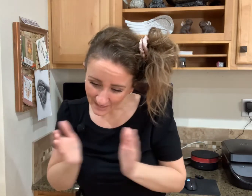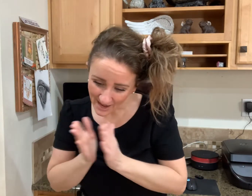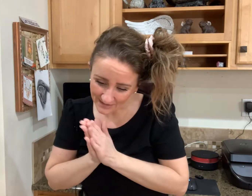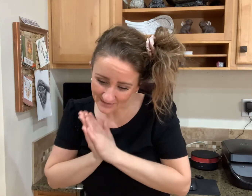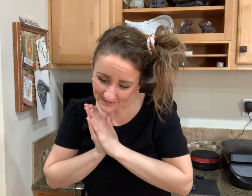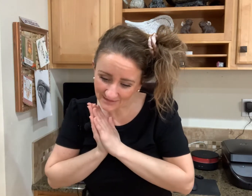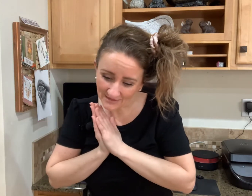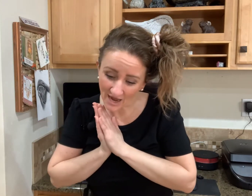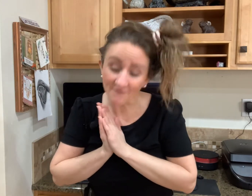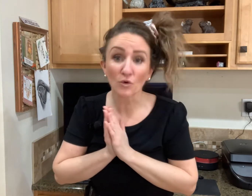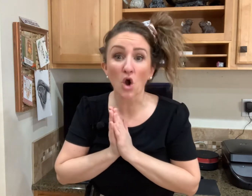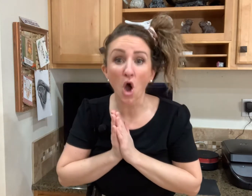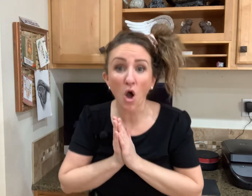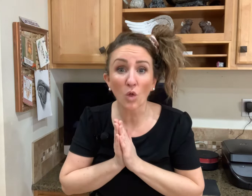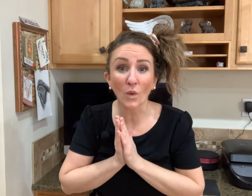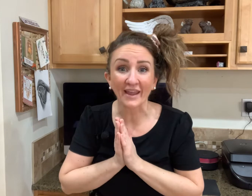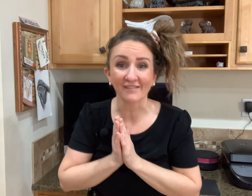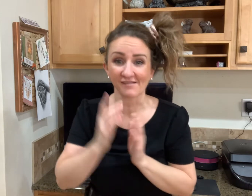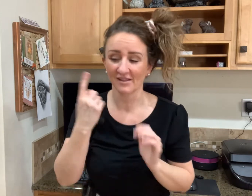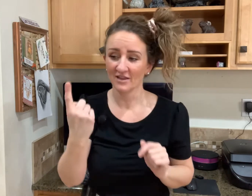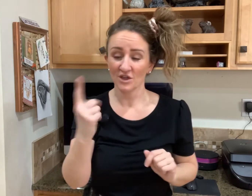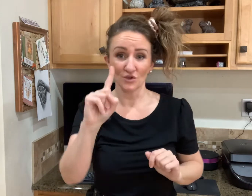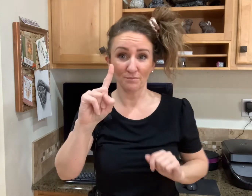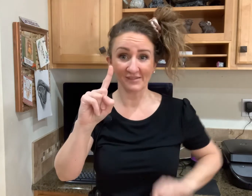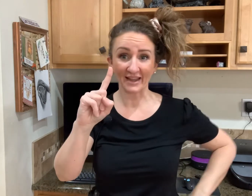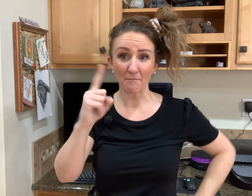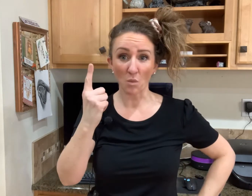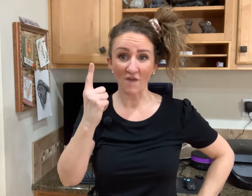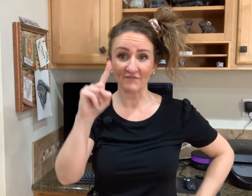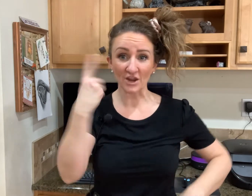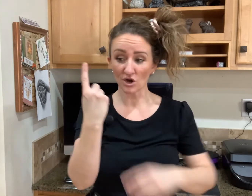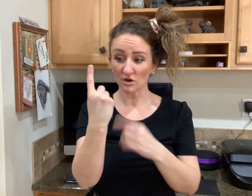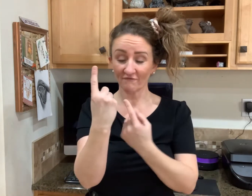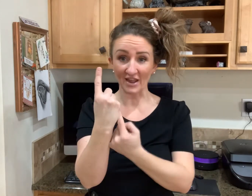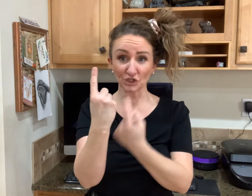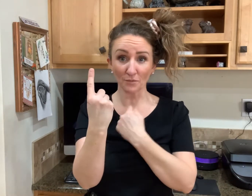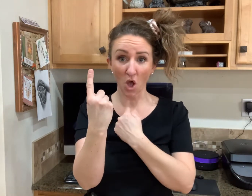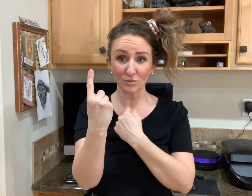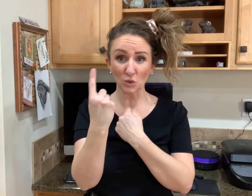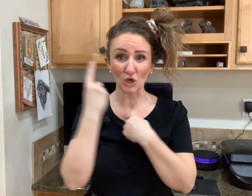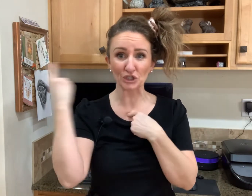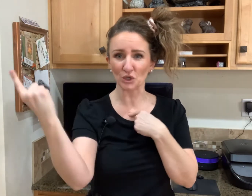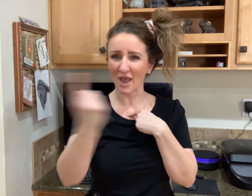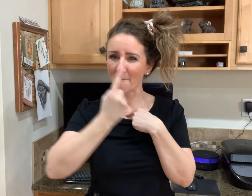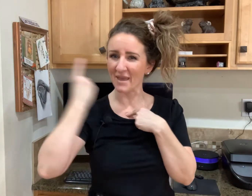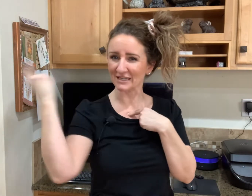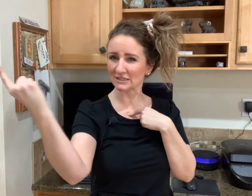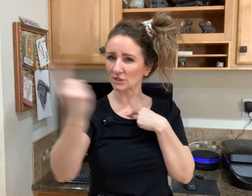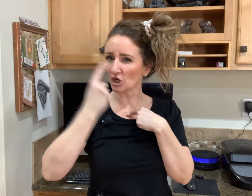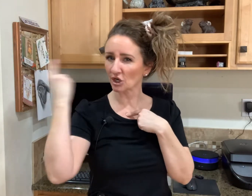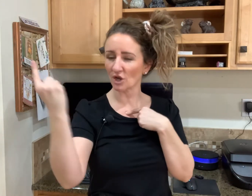Next is the sign for always. You stick up 1 finger, face your palm towards you, and make a circular